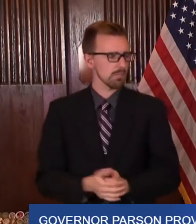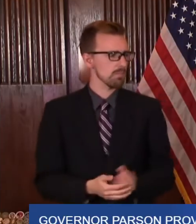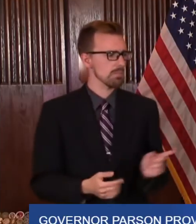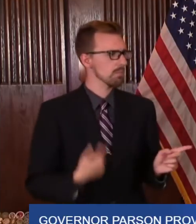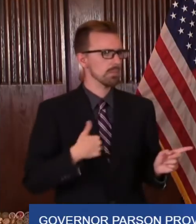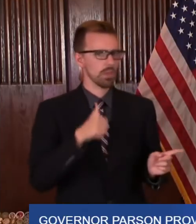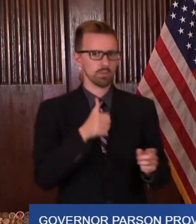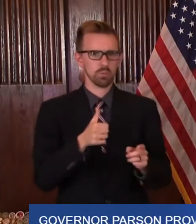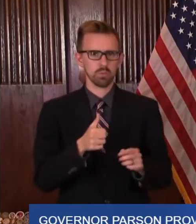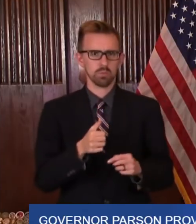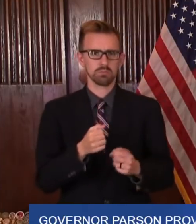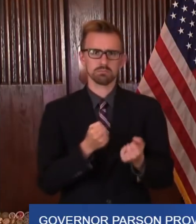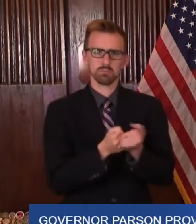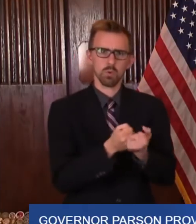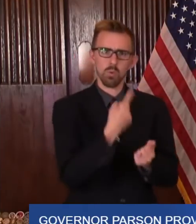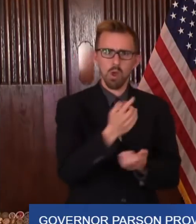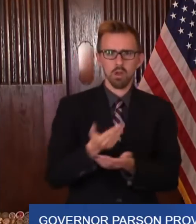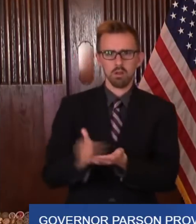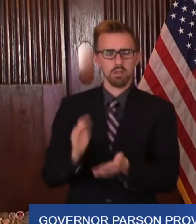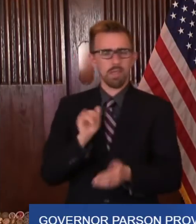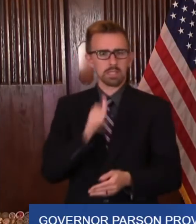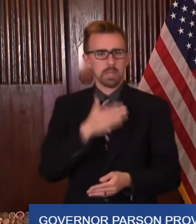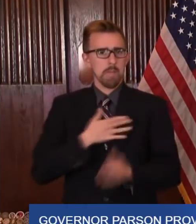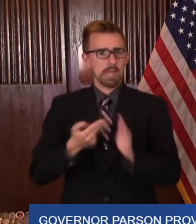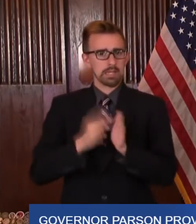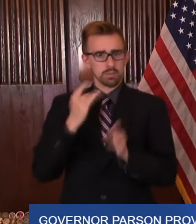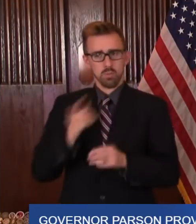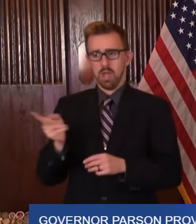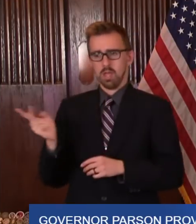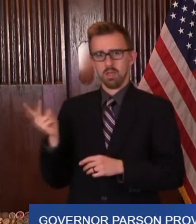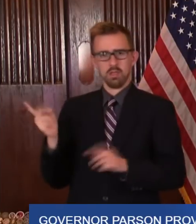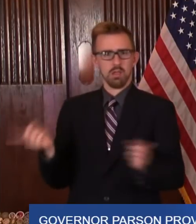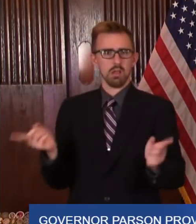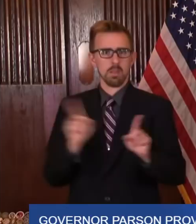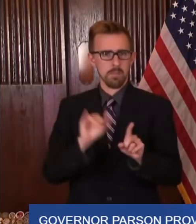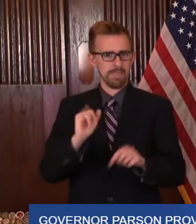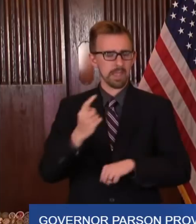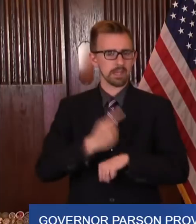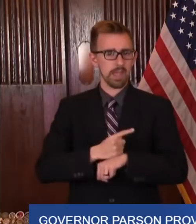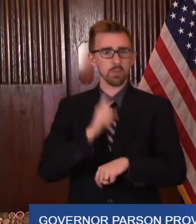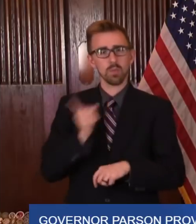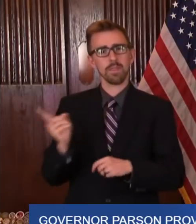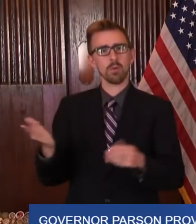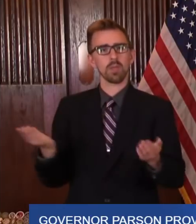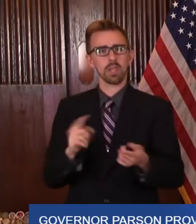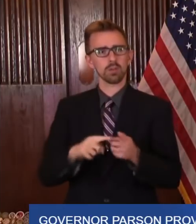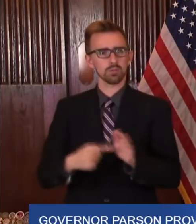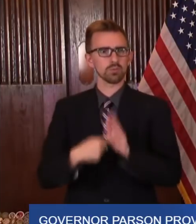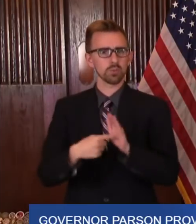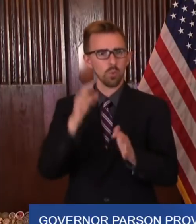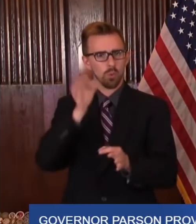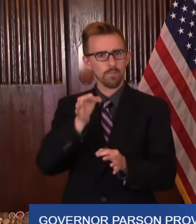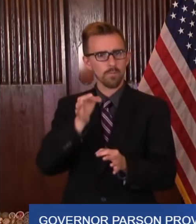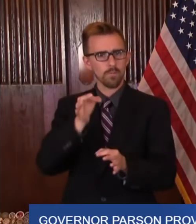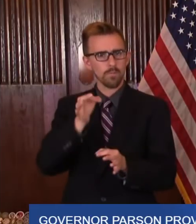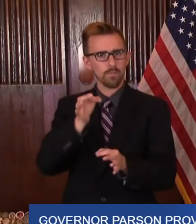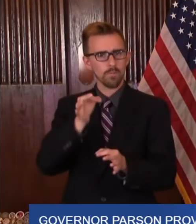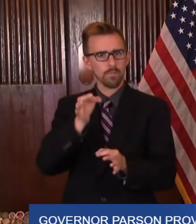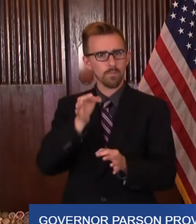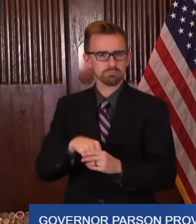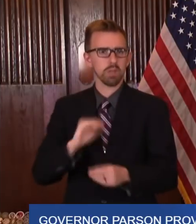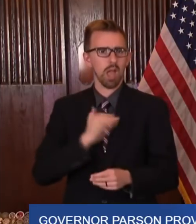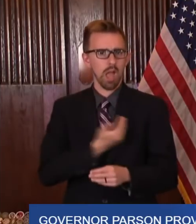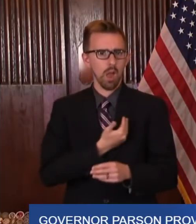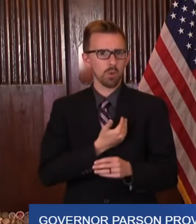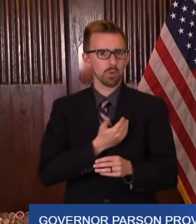I do not, nor was that ever the intention of why they were in here that day. They were basically here just to show that faith plays a big part of